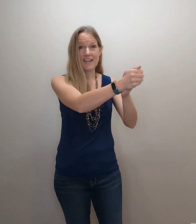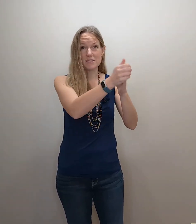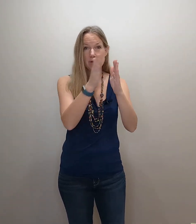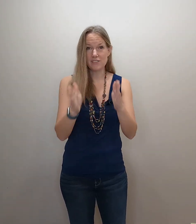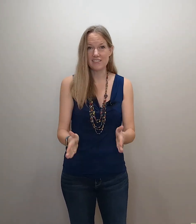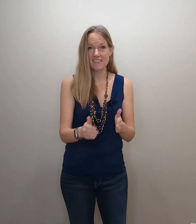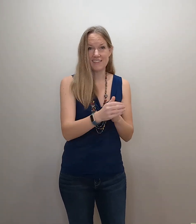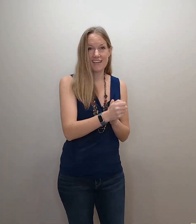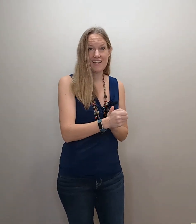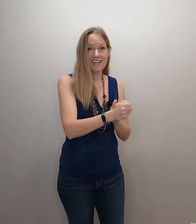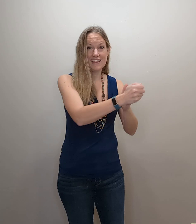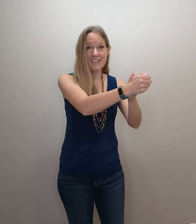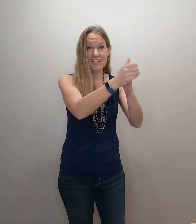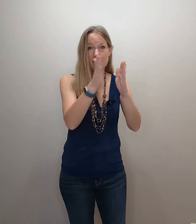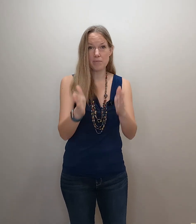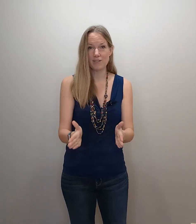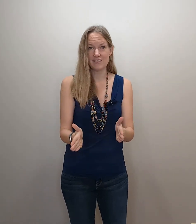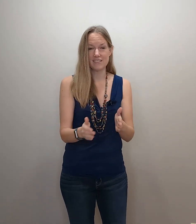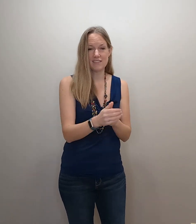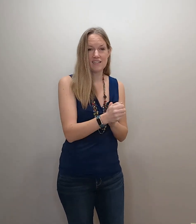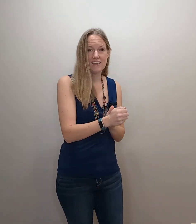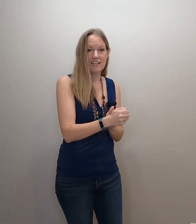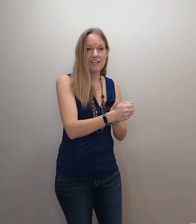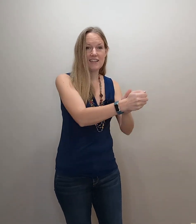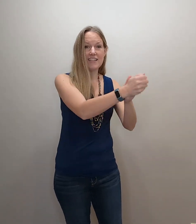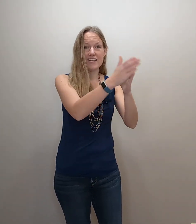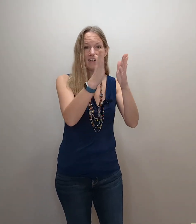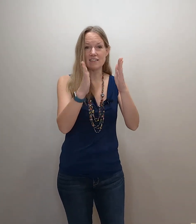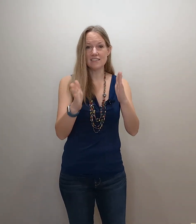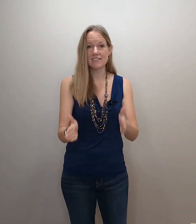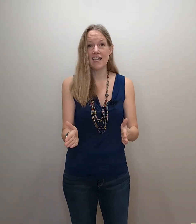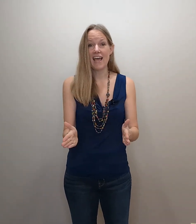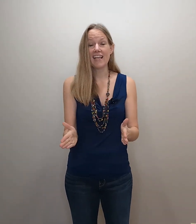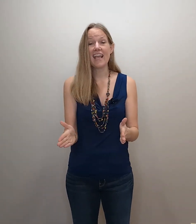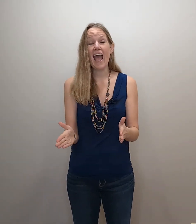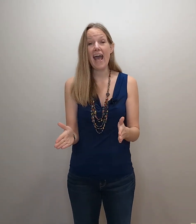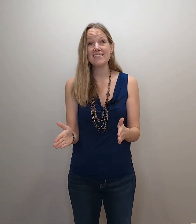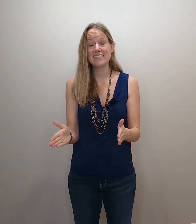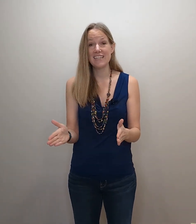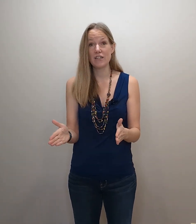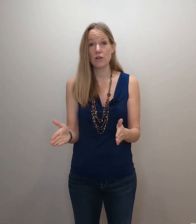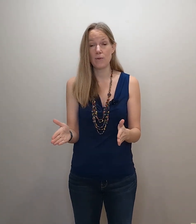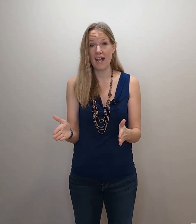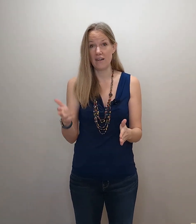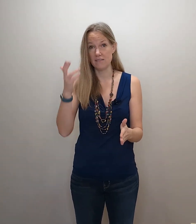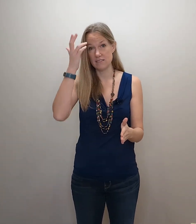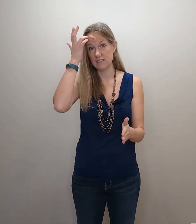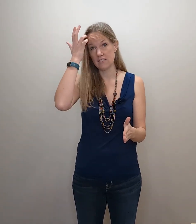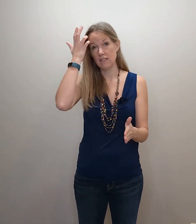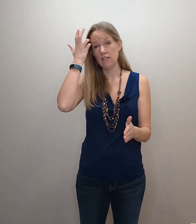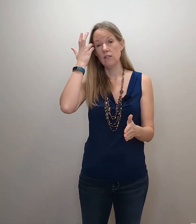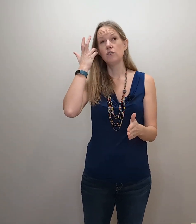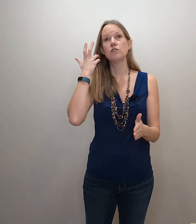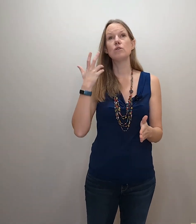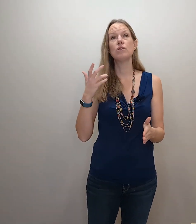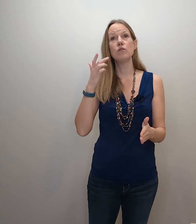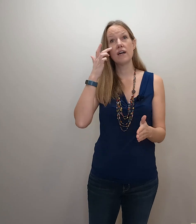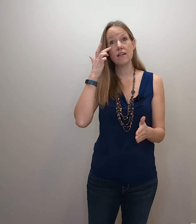that's a person, okay? Lead person. Leaders cast their crowns. So you got a